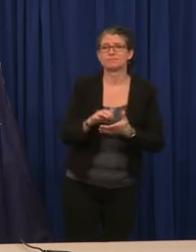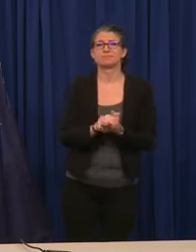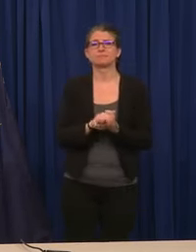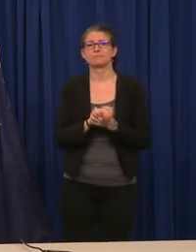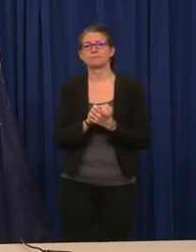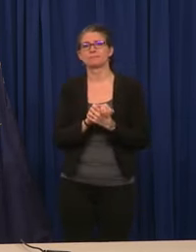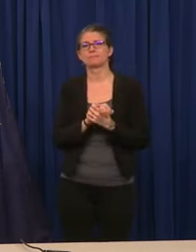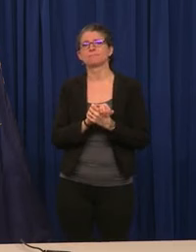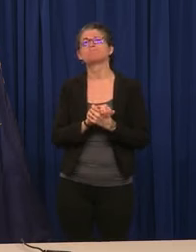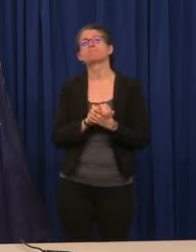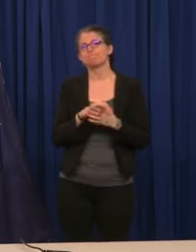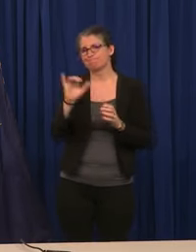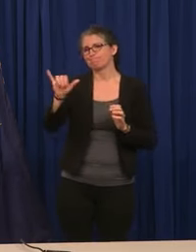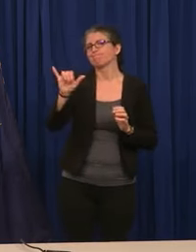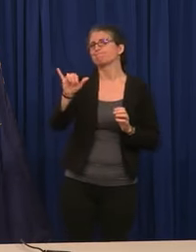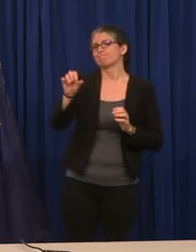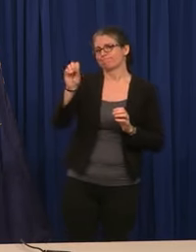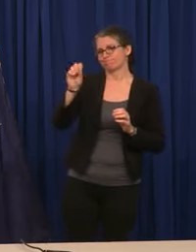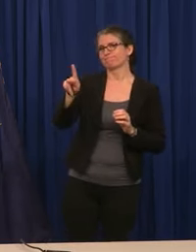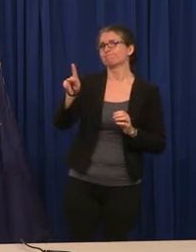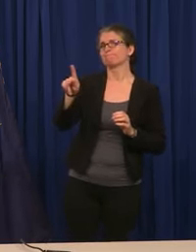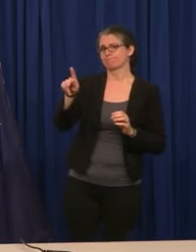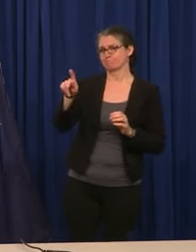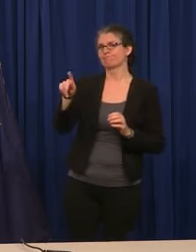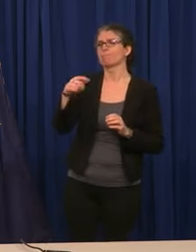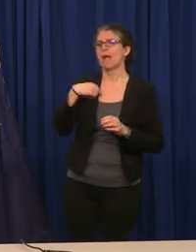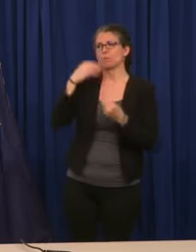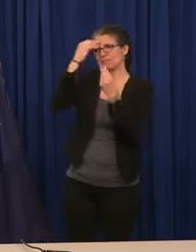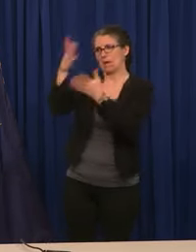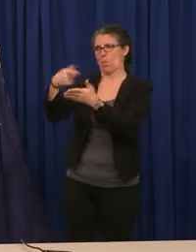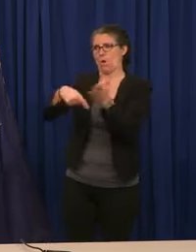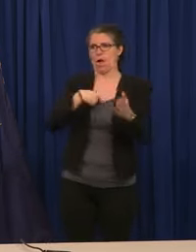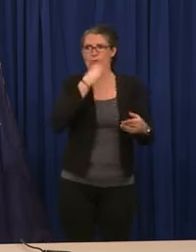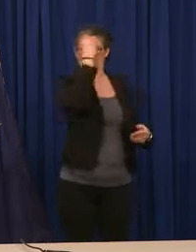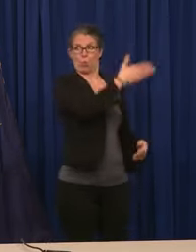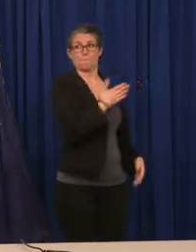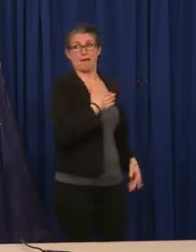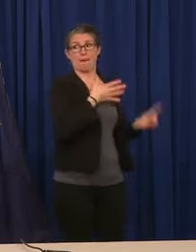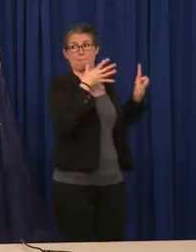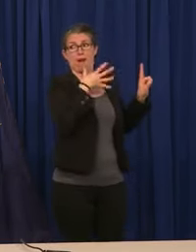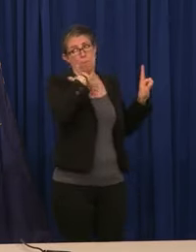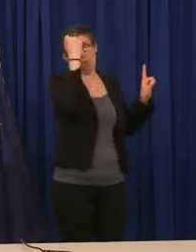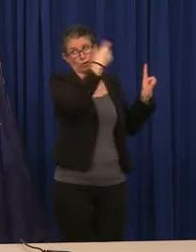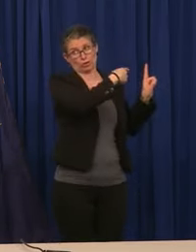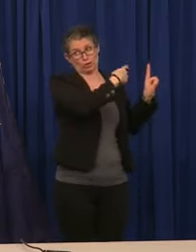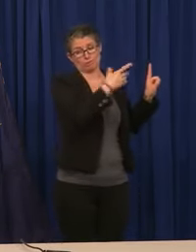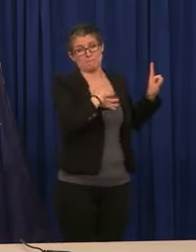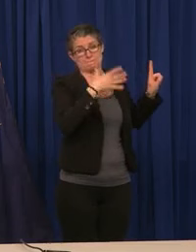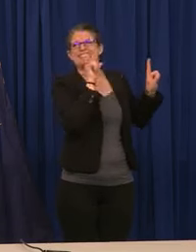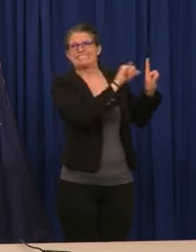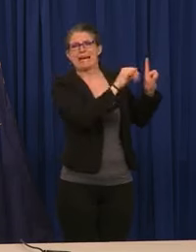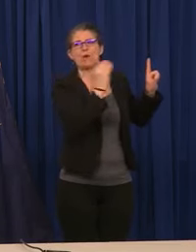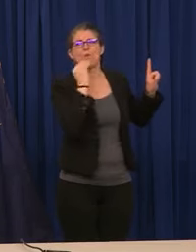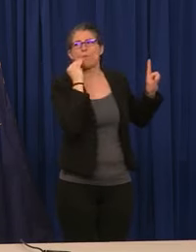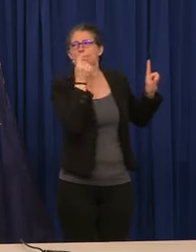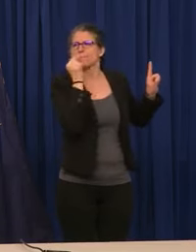mother, which is stay inside, Mom. I know that many seniors might need to